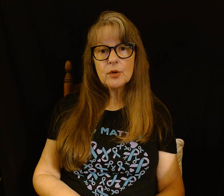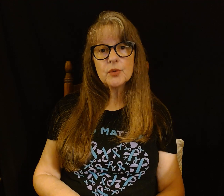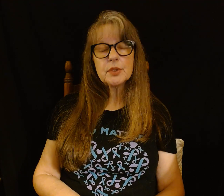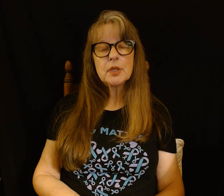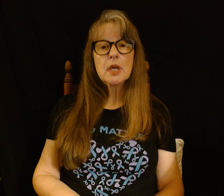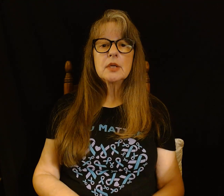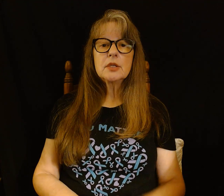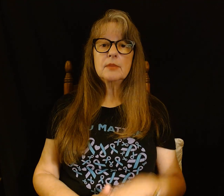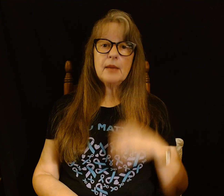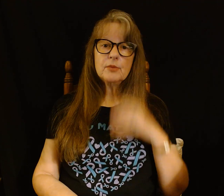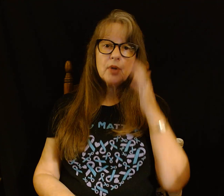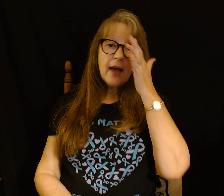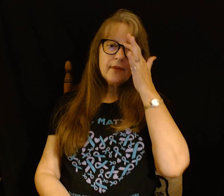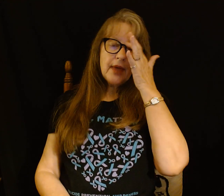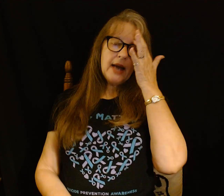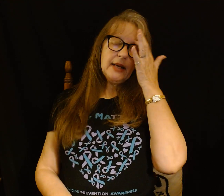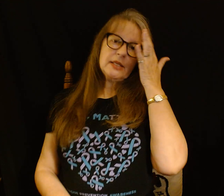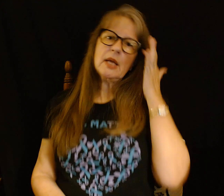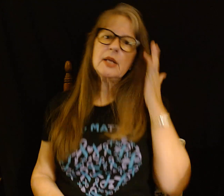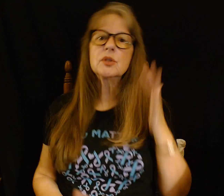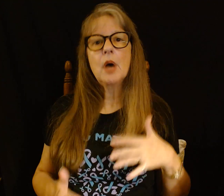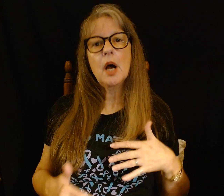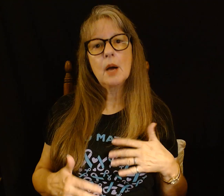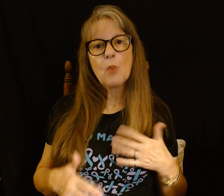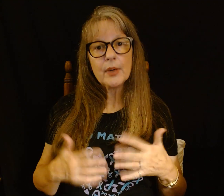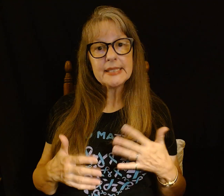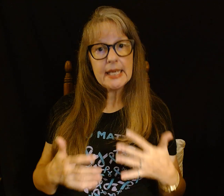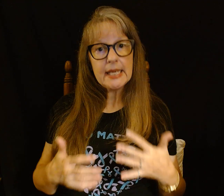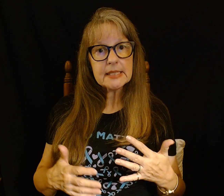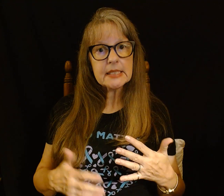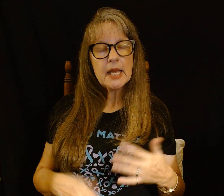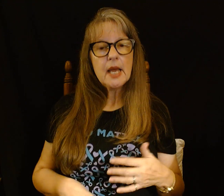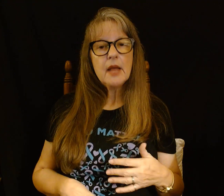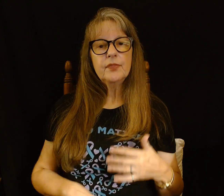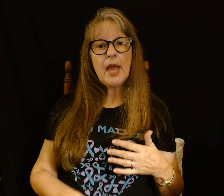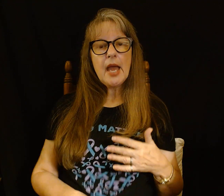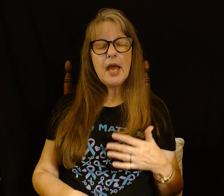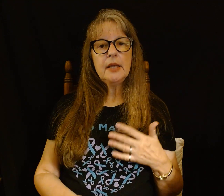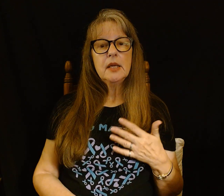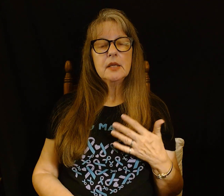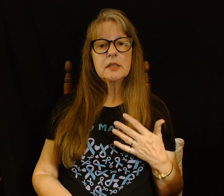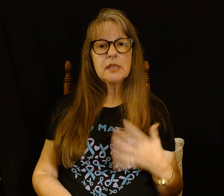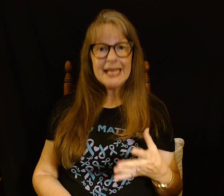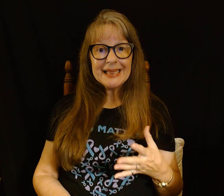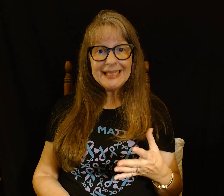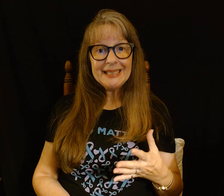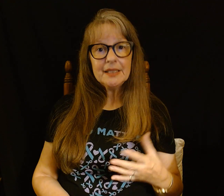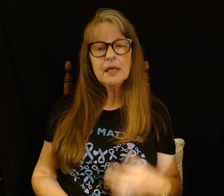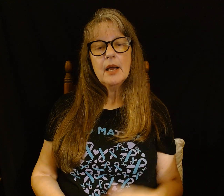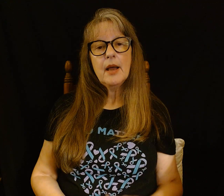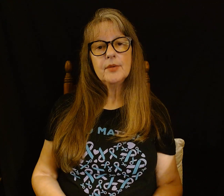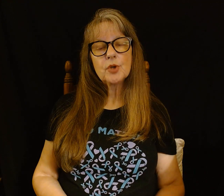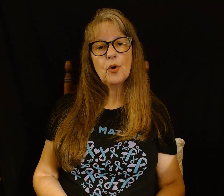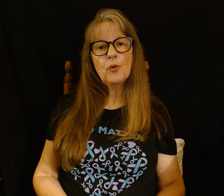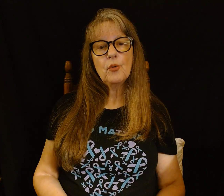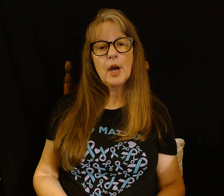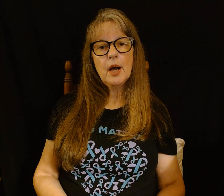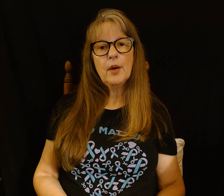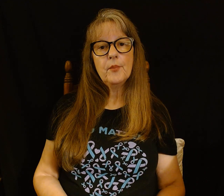needles. Sometimes you'll have that. It's more intense than tingling, and so